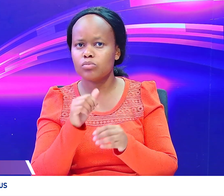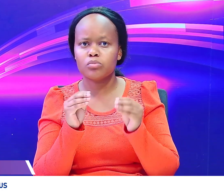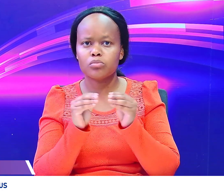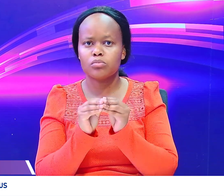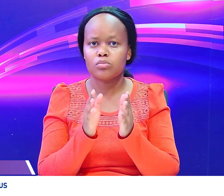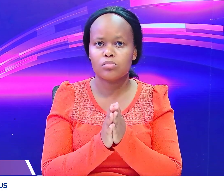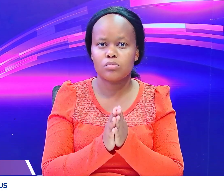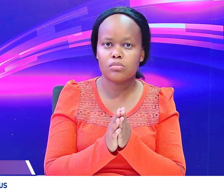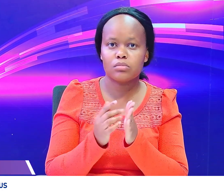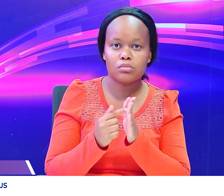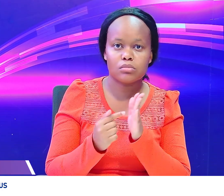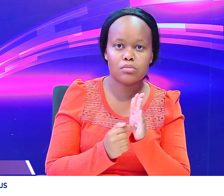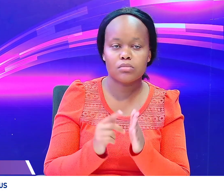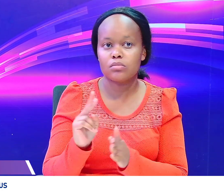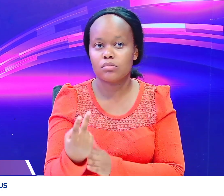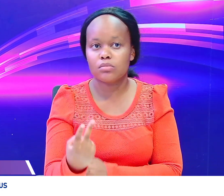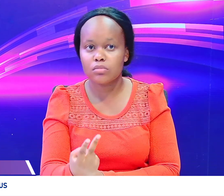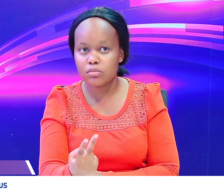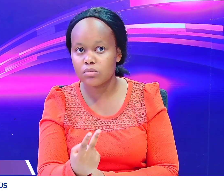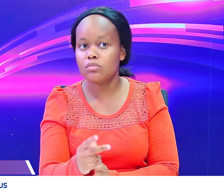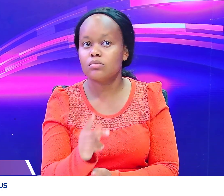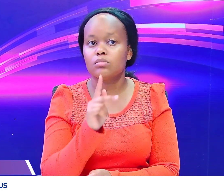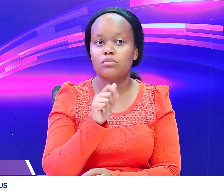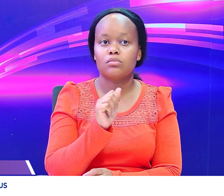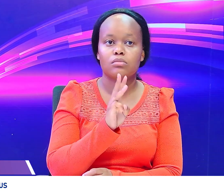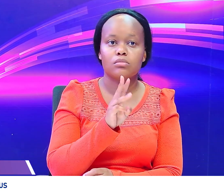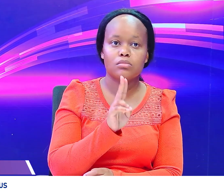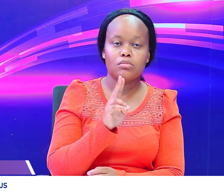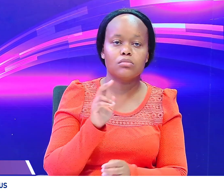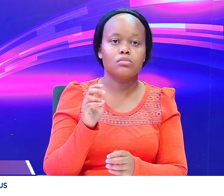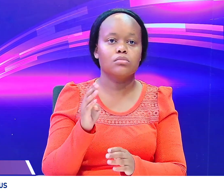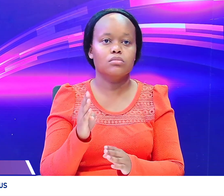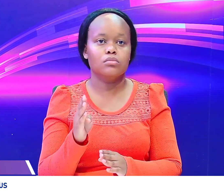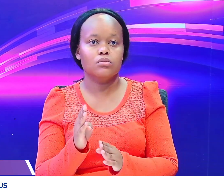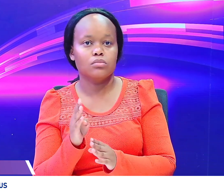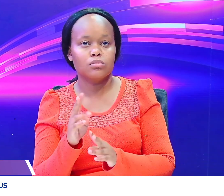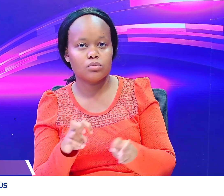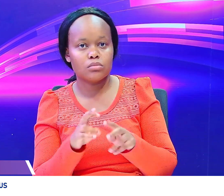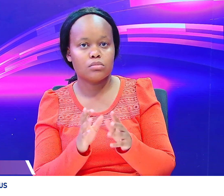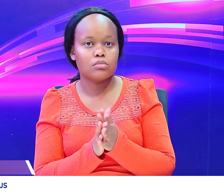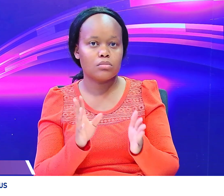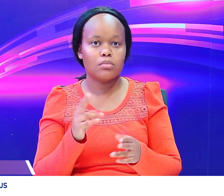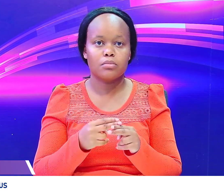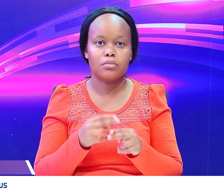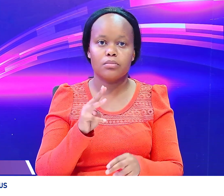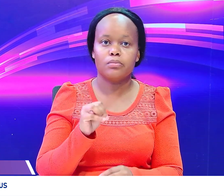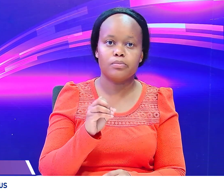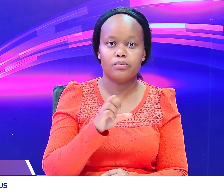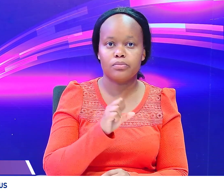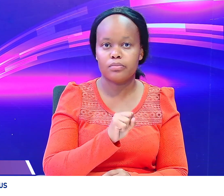on permanent and pensionable term. The union warned that industrial action will proceed if